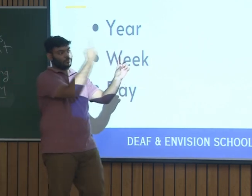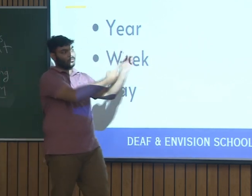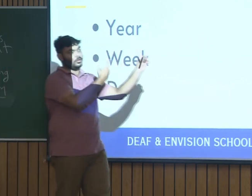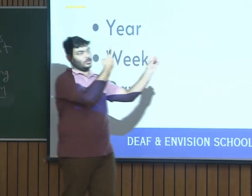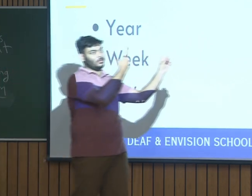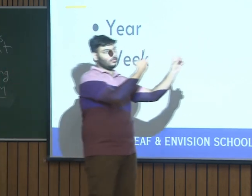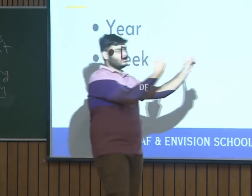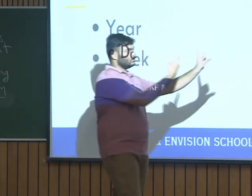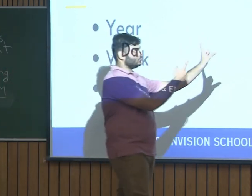Why?